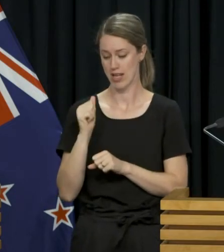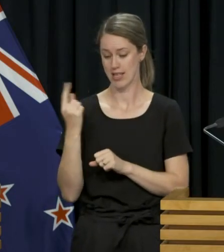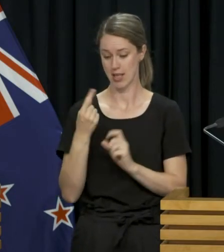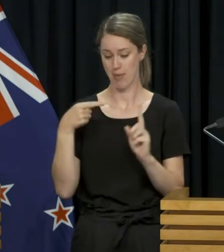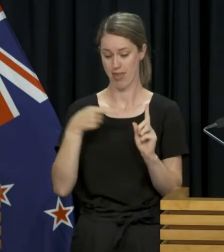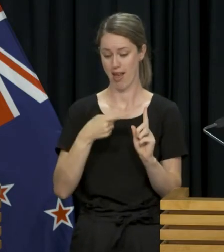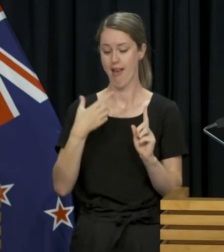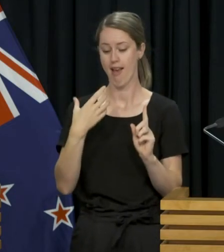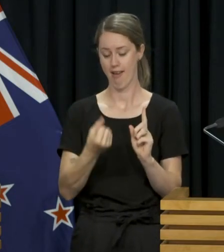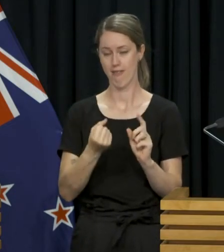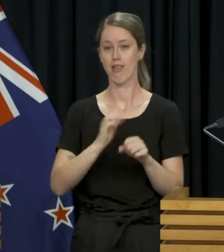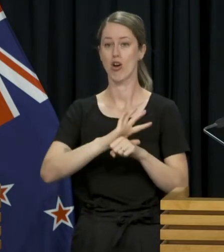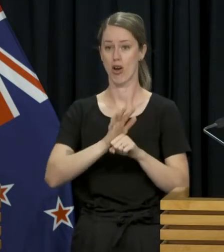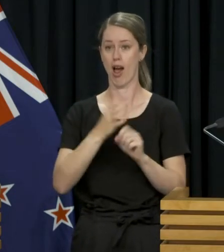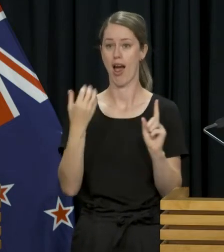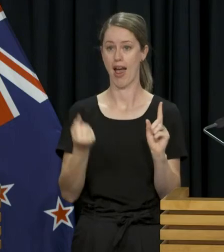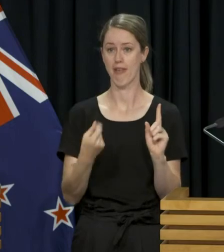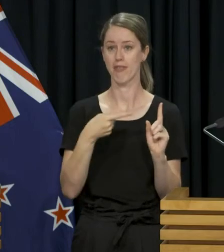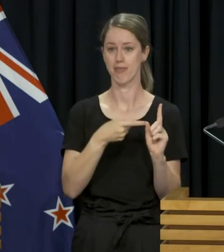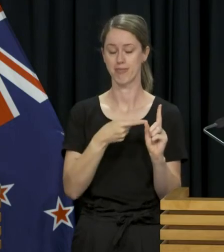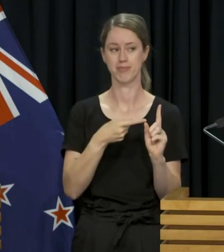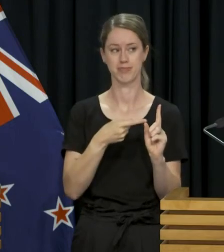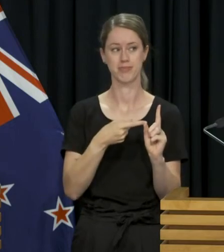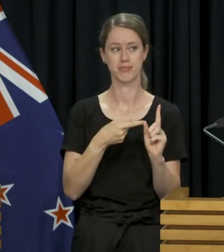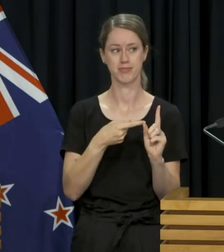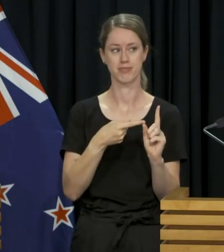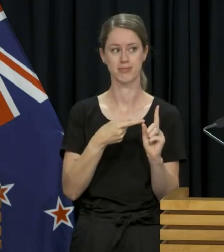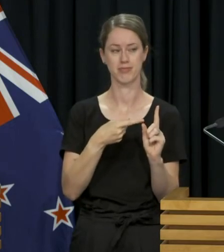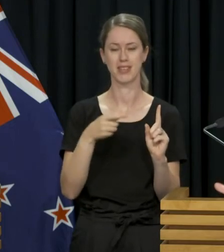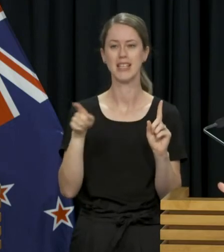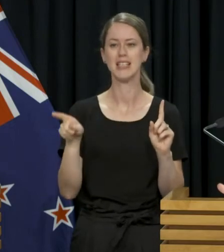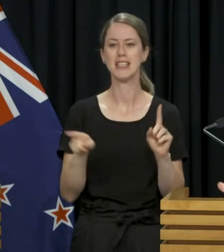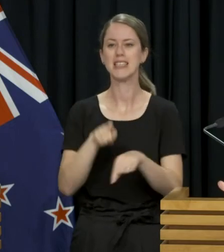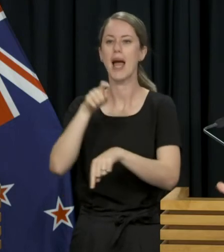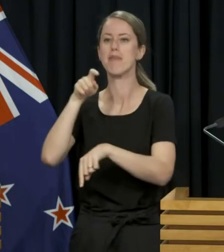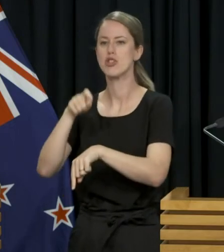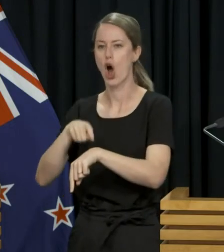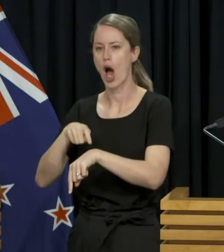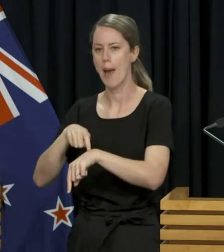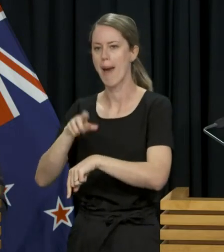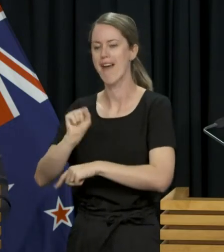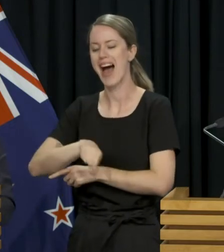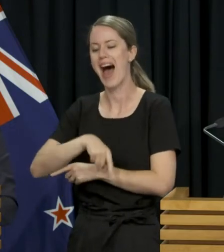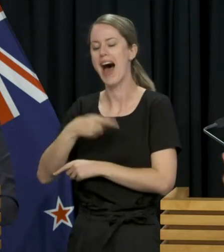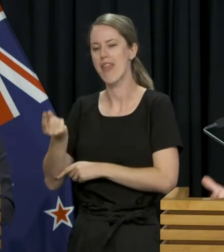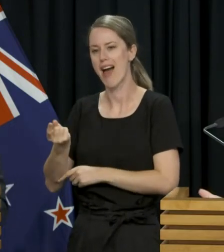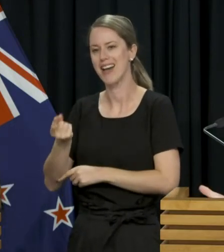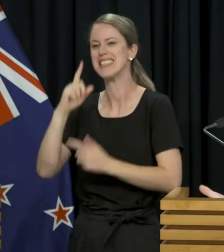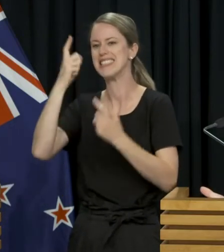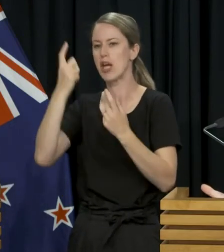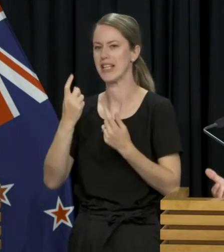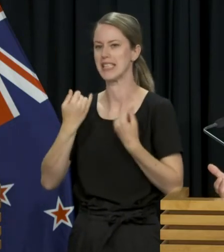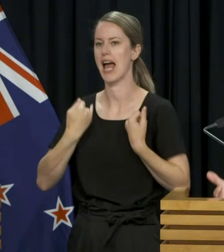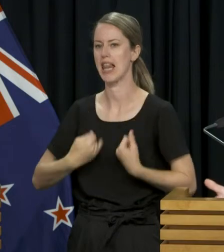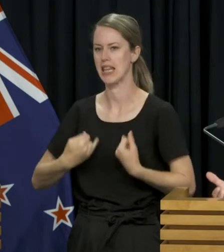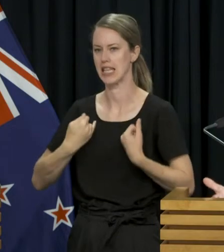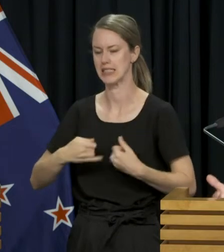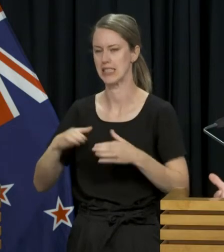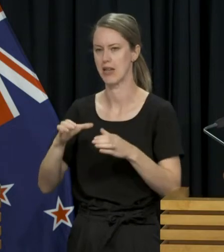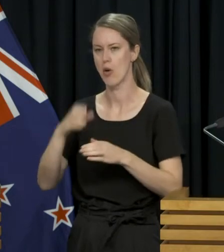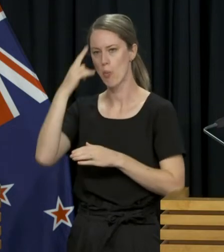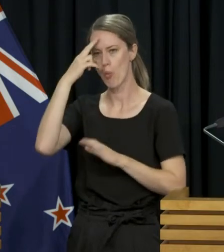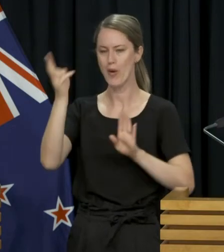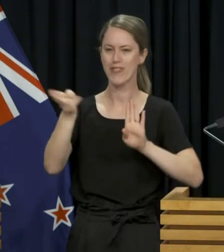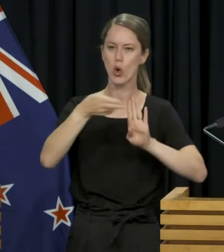confirmed COVID-19 infection. Whilst they had a significant serious pre-existing illness, we have categorised the death